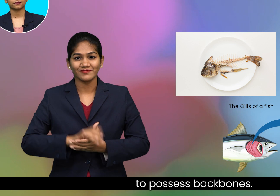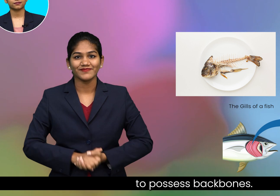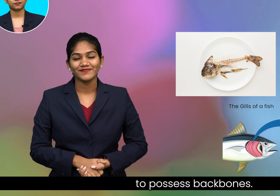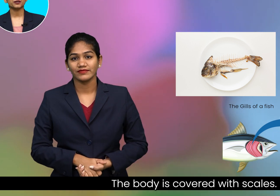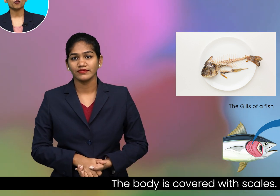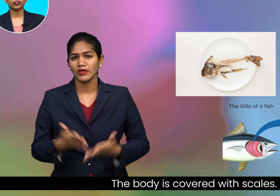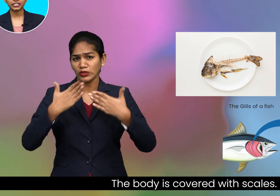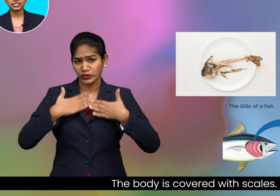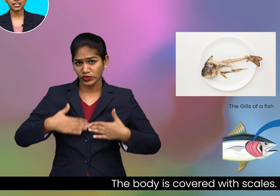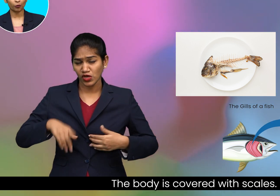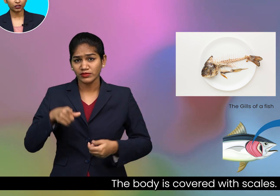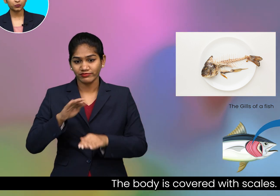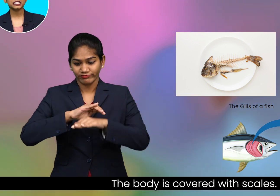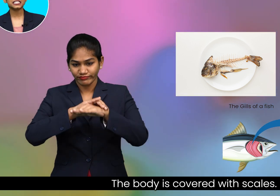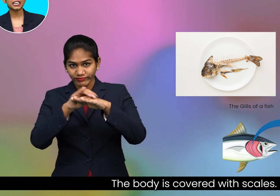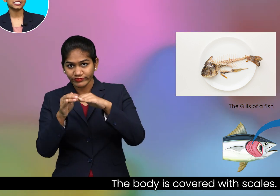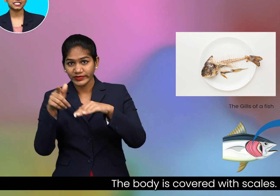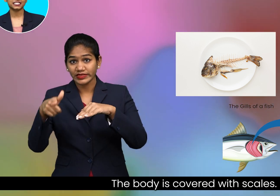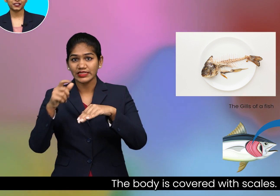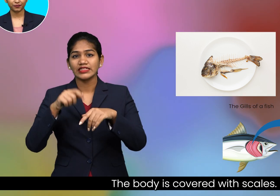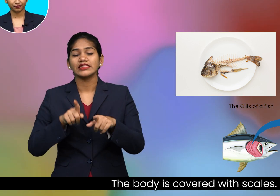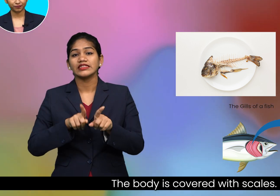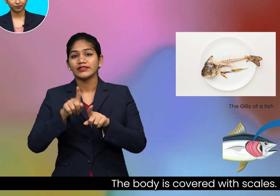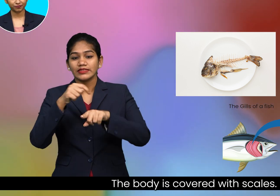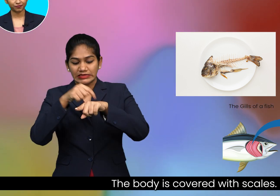The body is covered with scales.